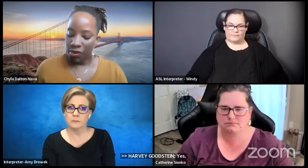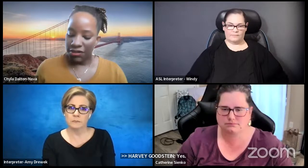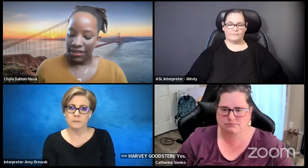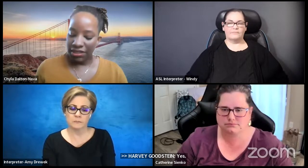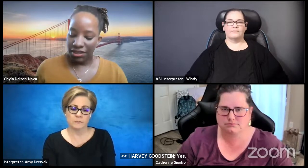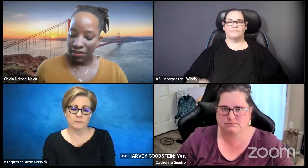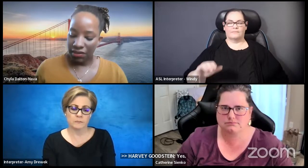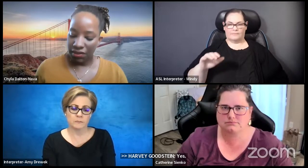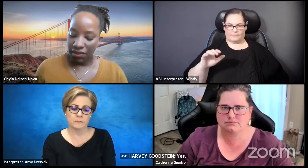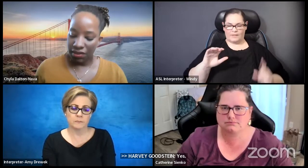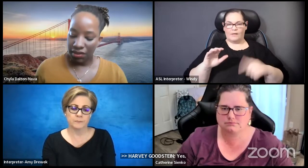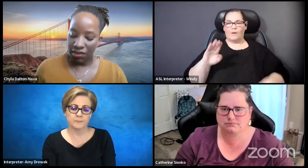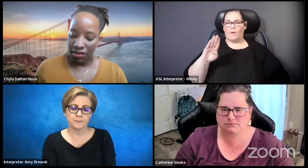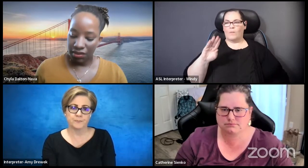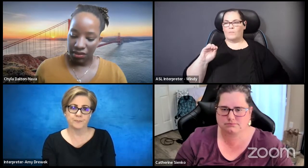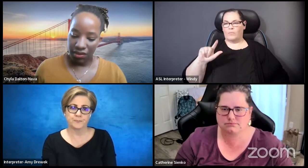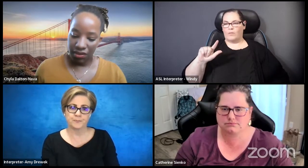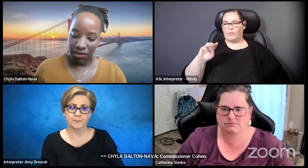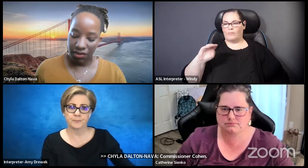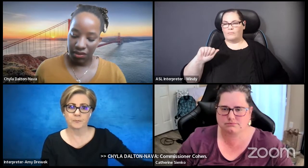Commissioner Yes. Bolmarsich,